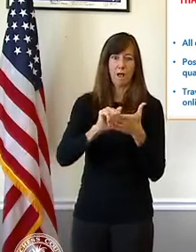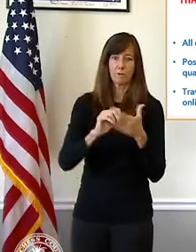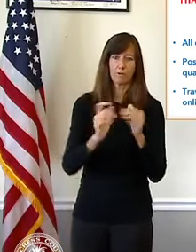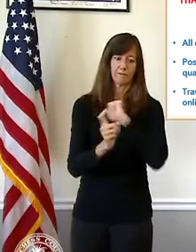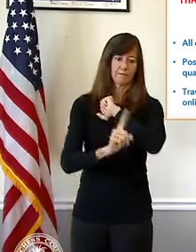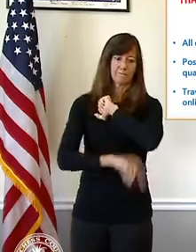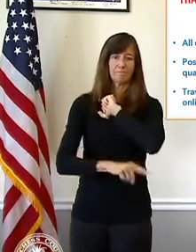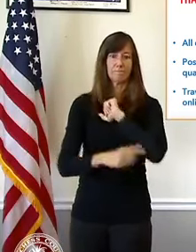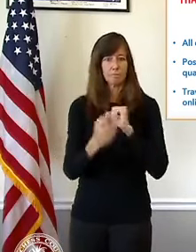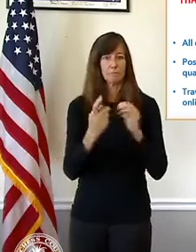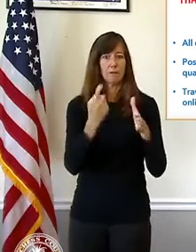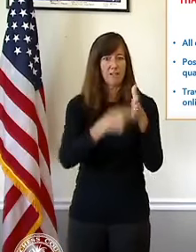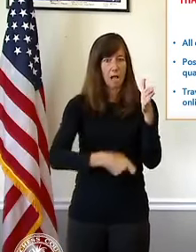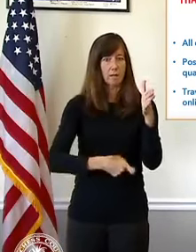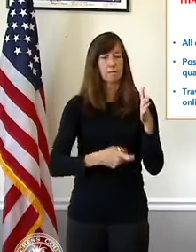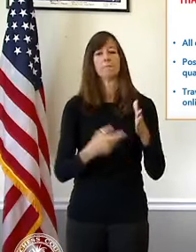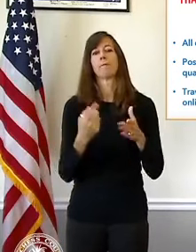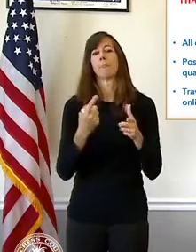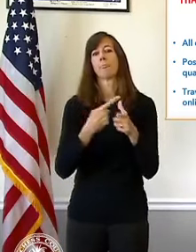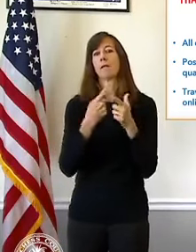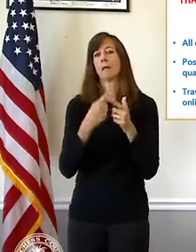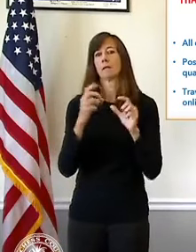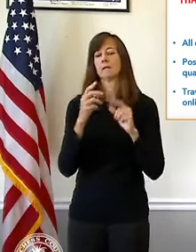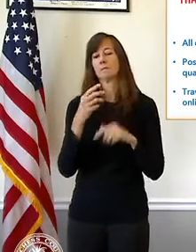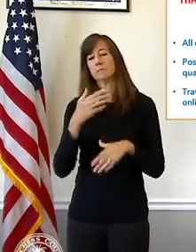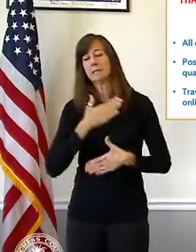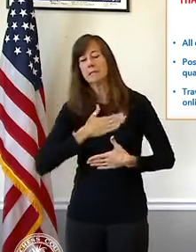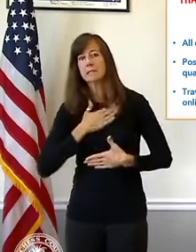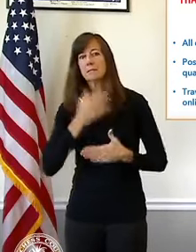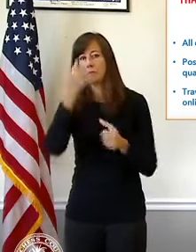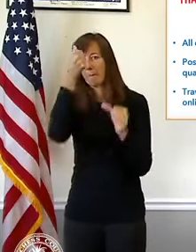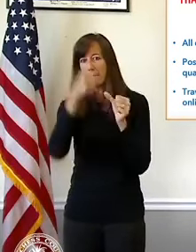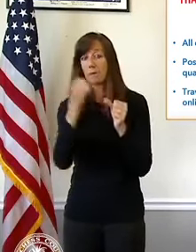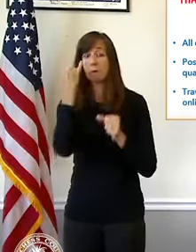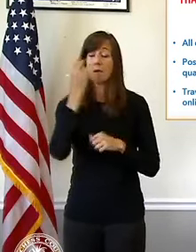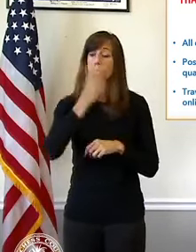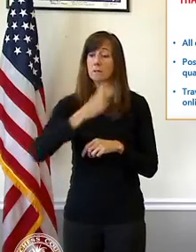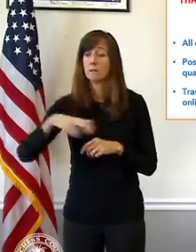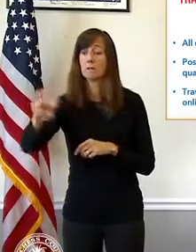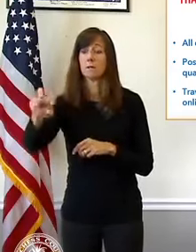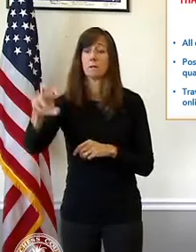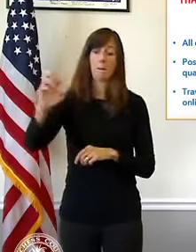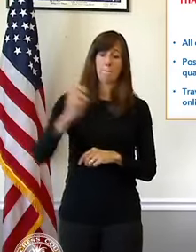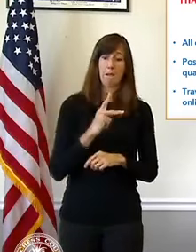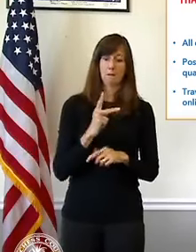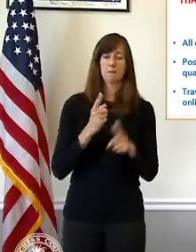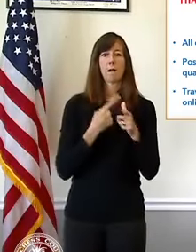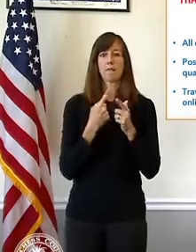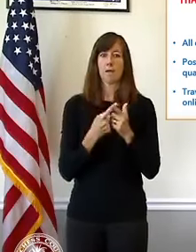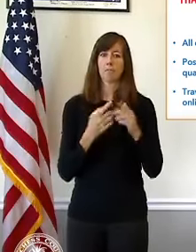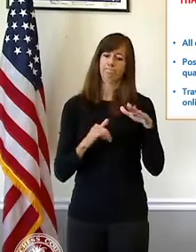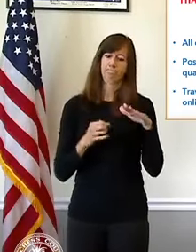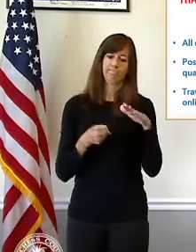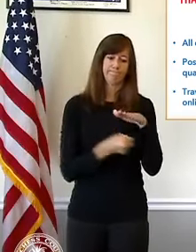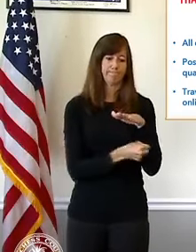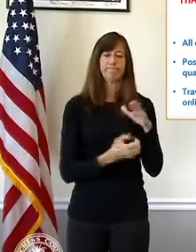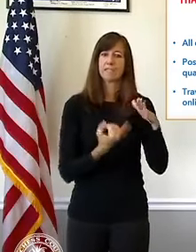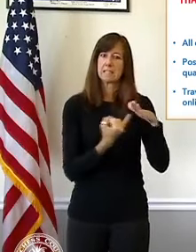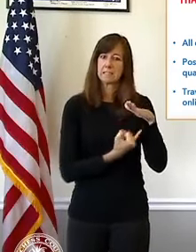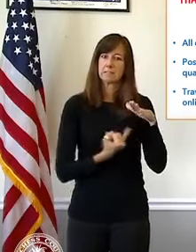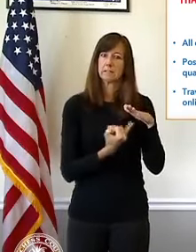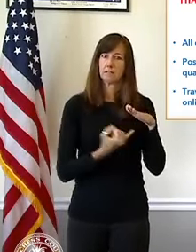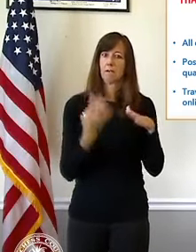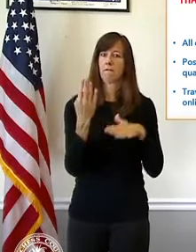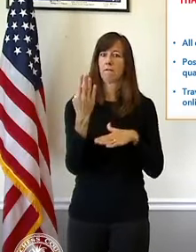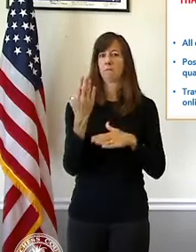to quarantine for 14 days to ensure the that you have not contracted, and then ultimately keep you from transmitting the